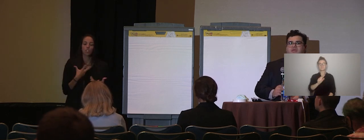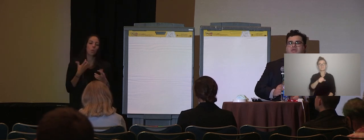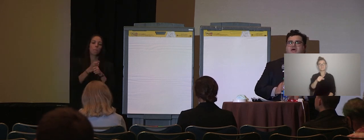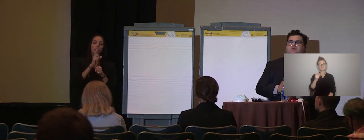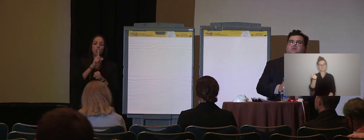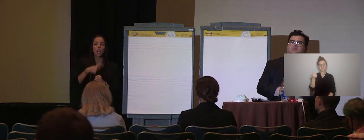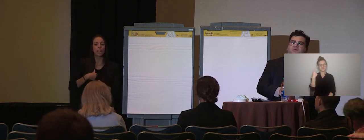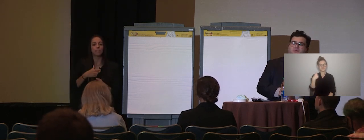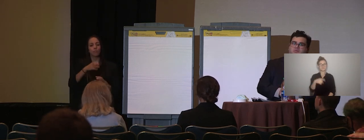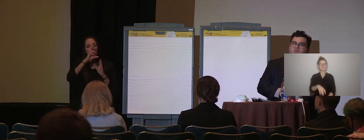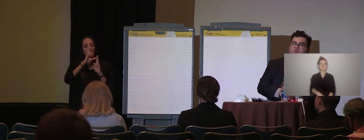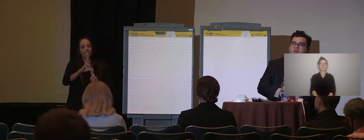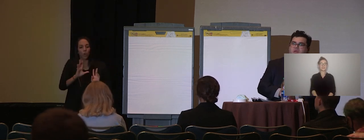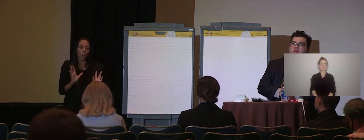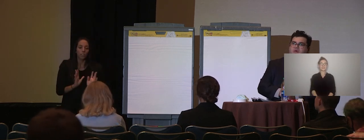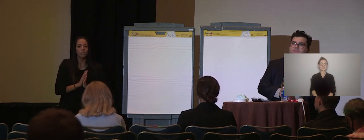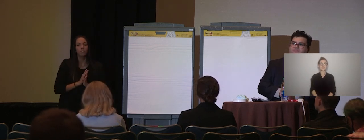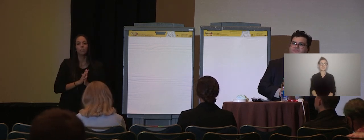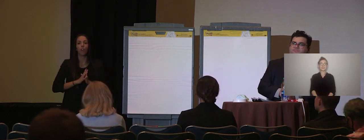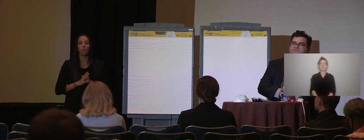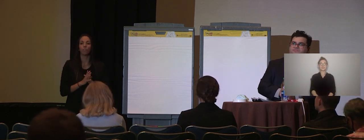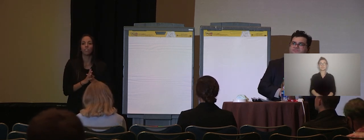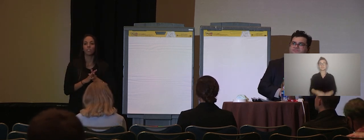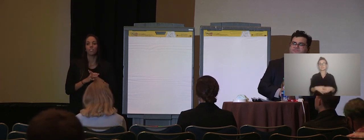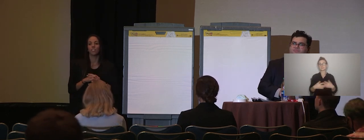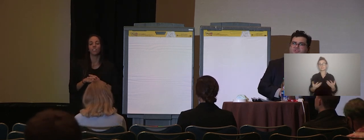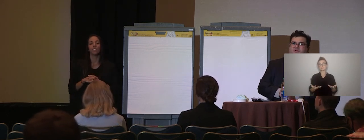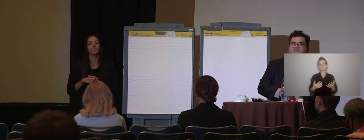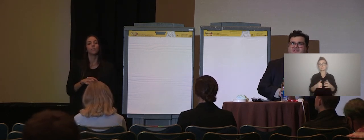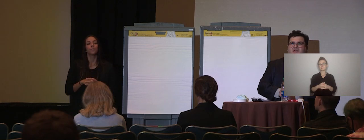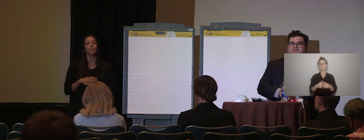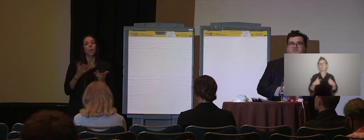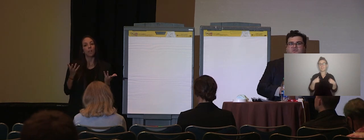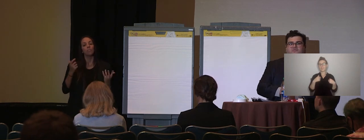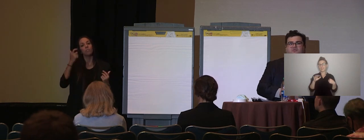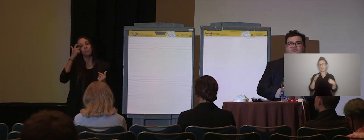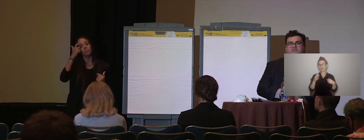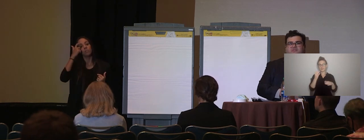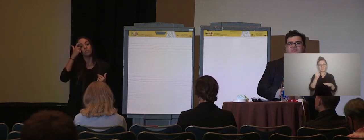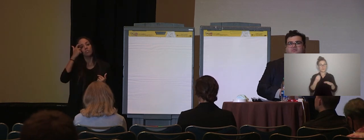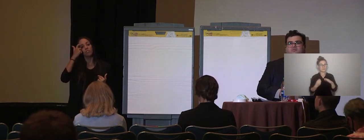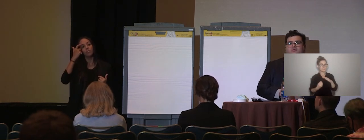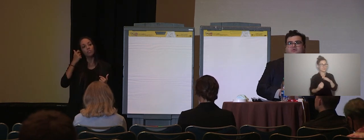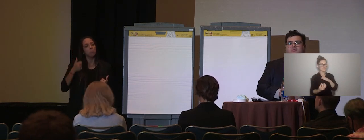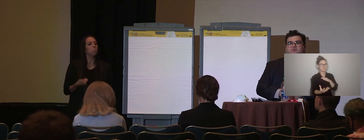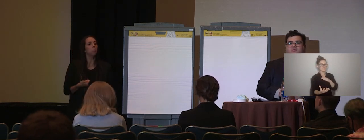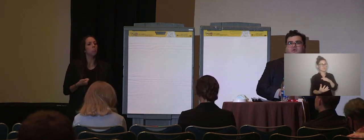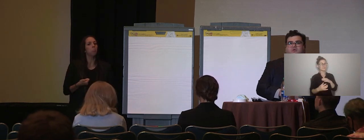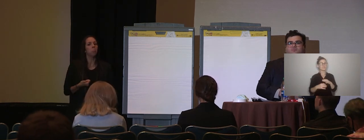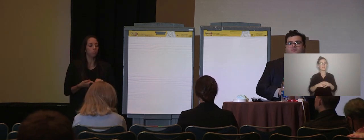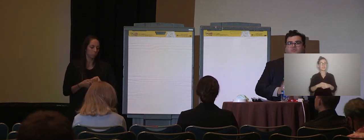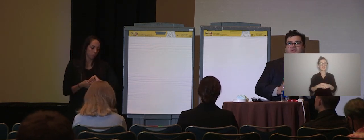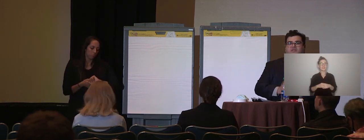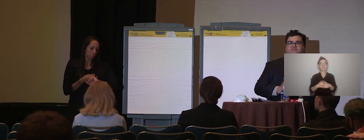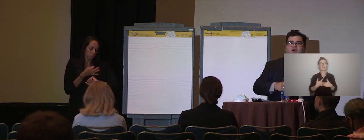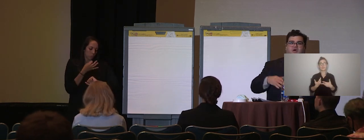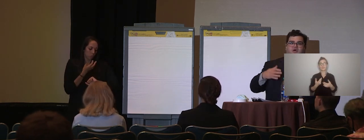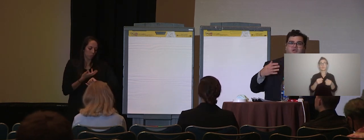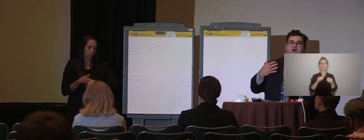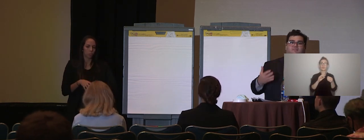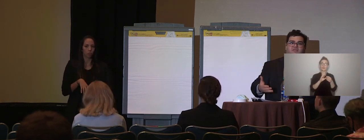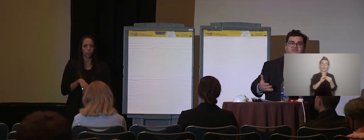Good question. I just want to make sure I was set. Yeah. Well, as I sort of alluded to, kind